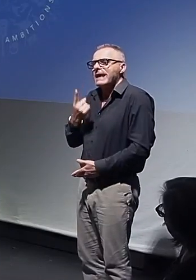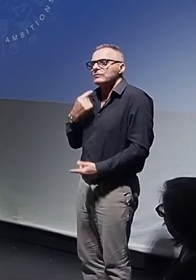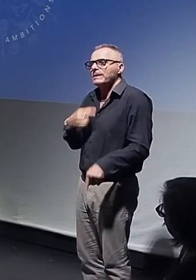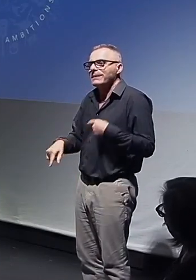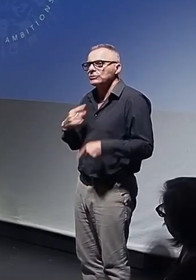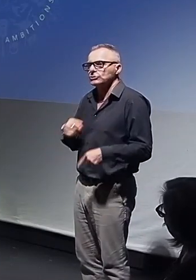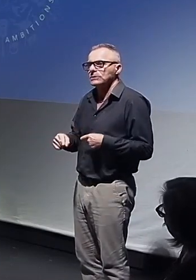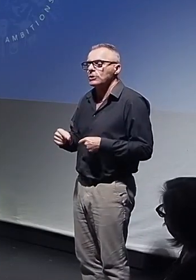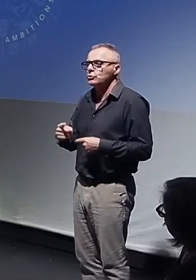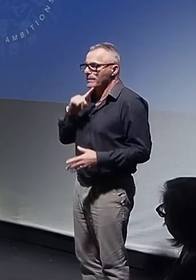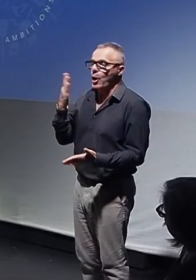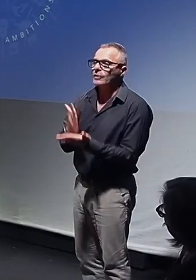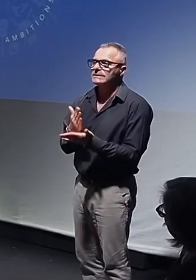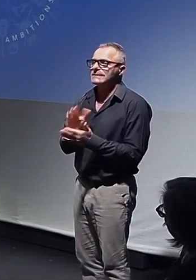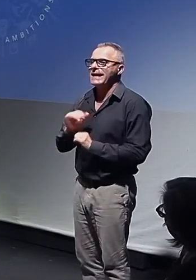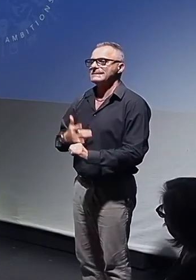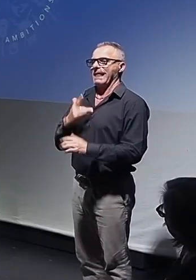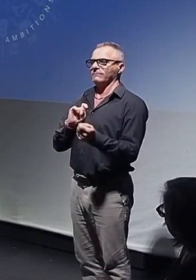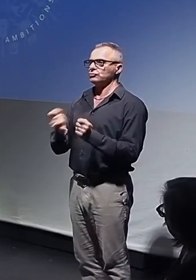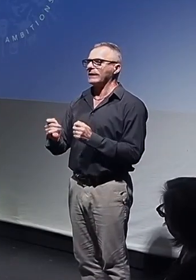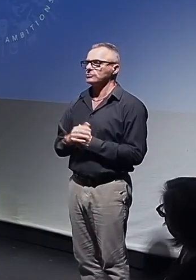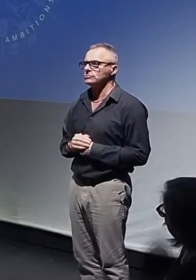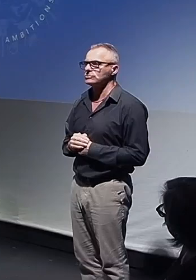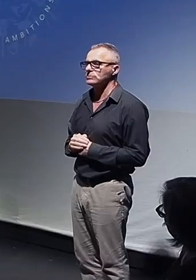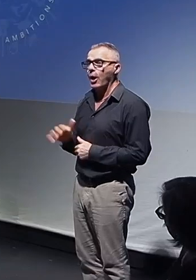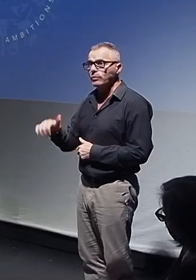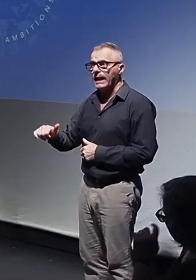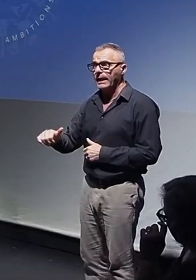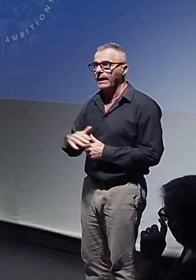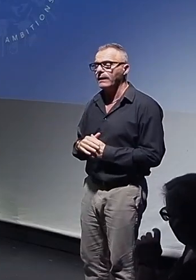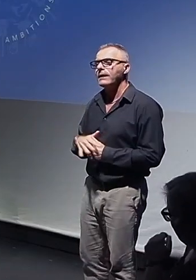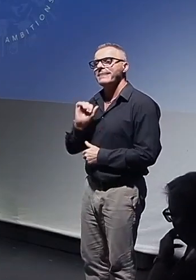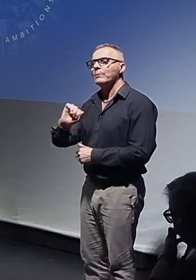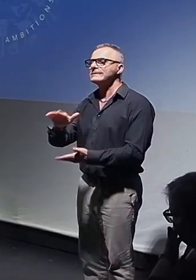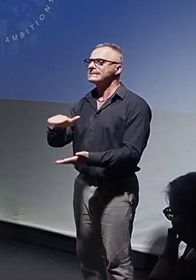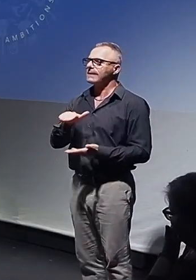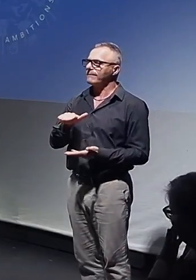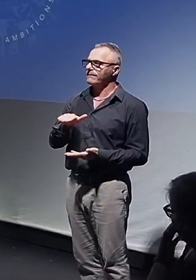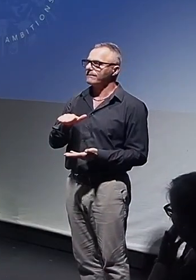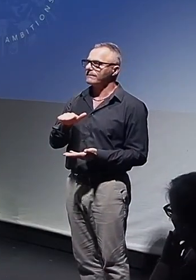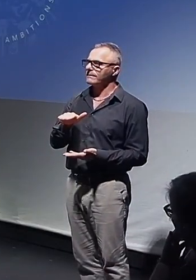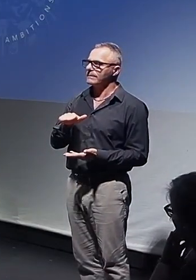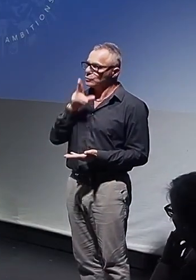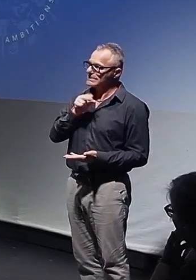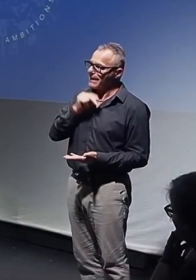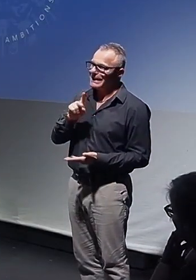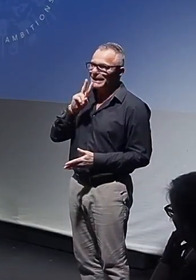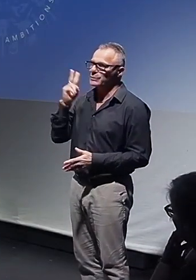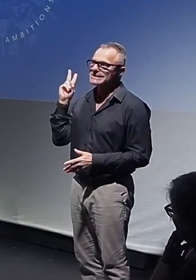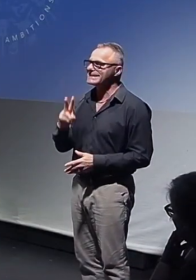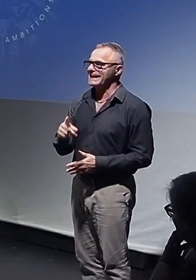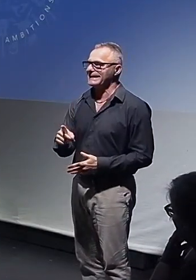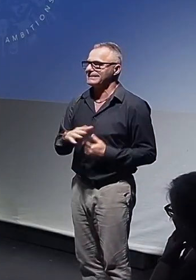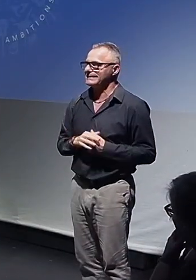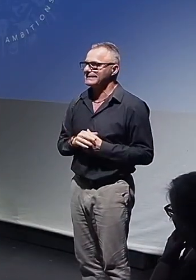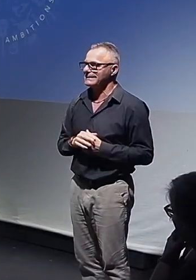his life. It sounds like. Oh yeah. And that was probably his gift all along, and he was just couldn't see it. He got in his